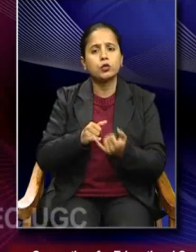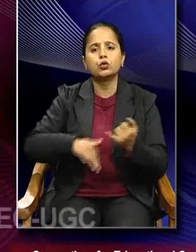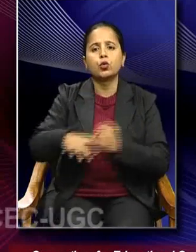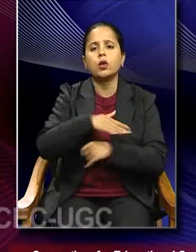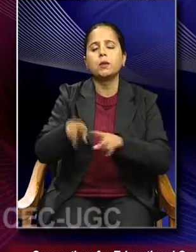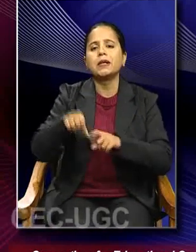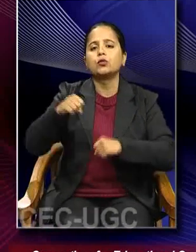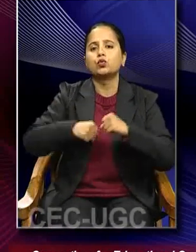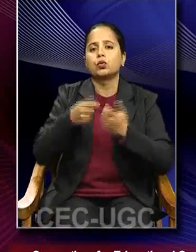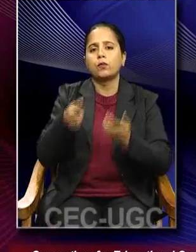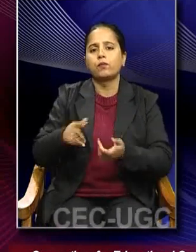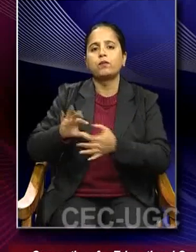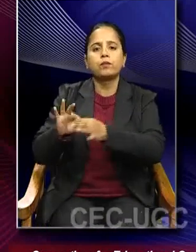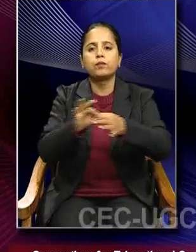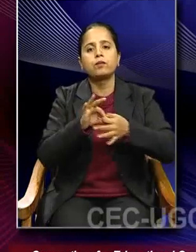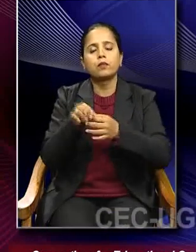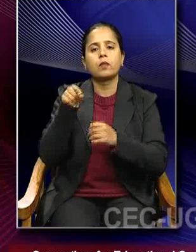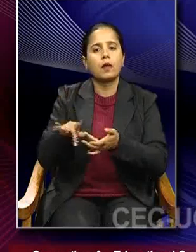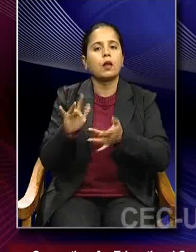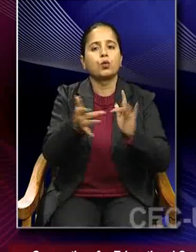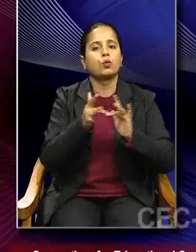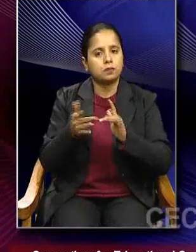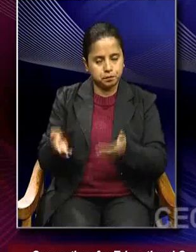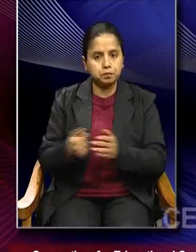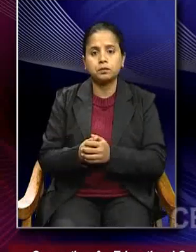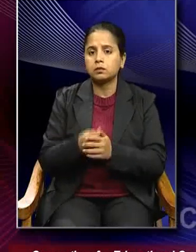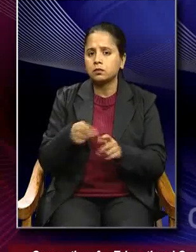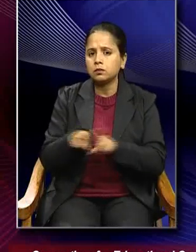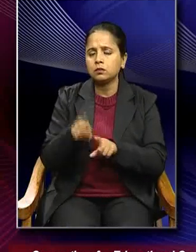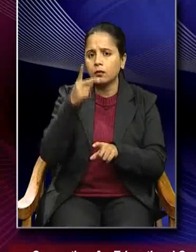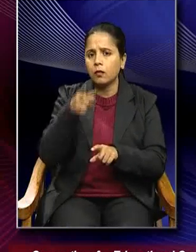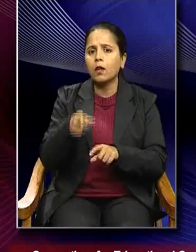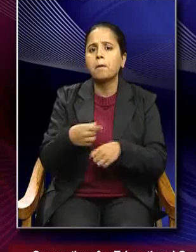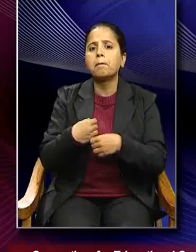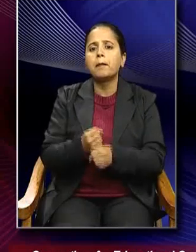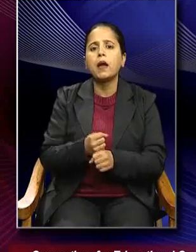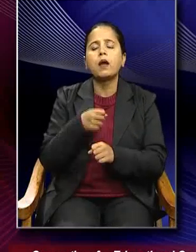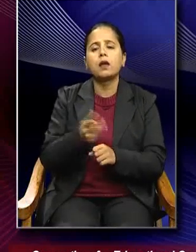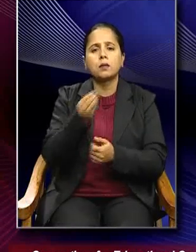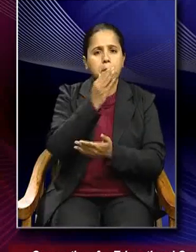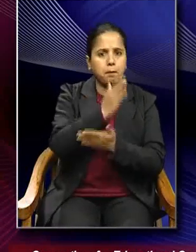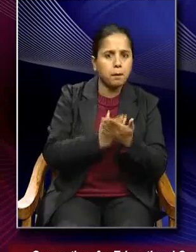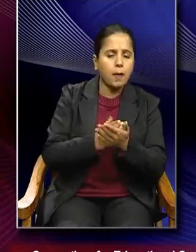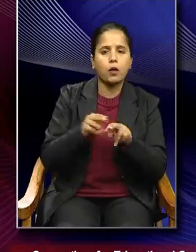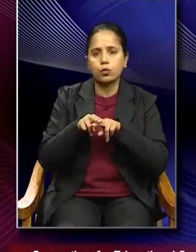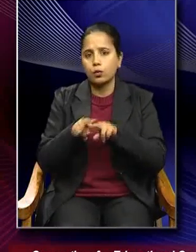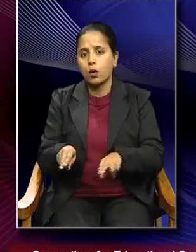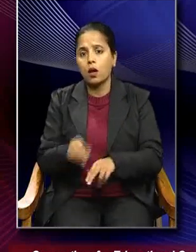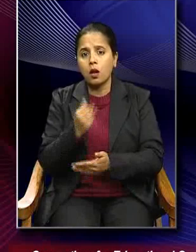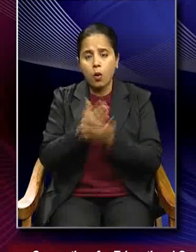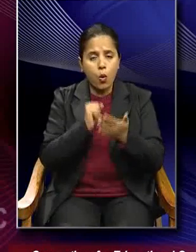structure, a network of relation, and it was kind of made of part and whole, and each